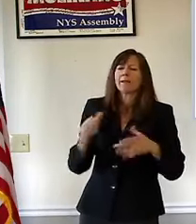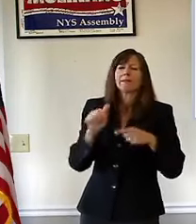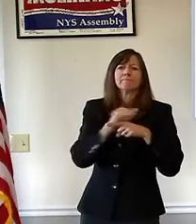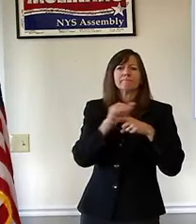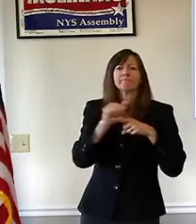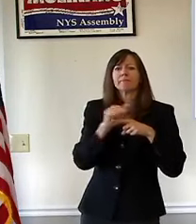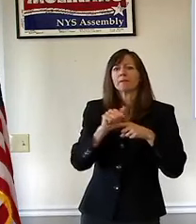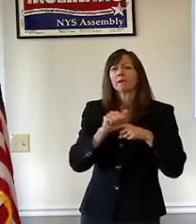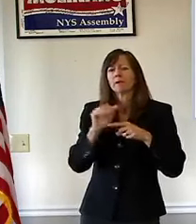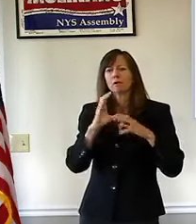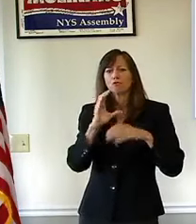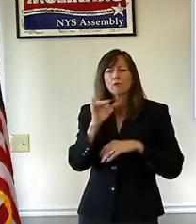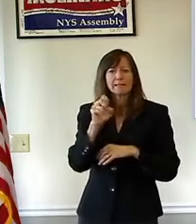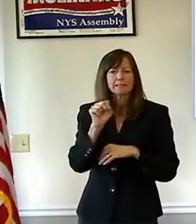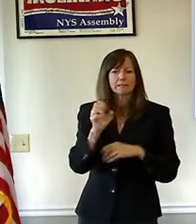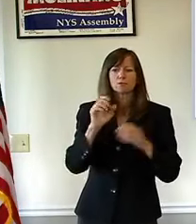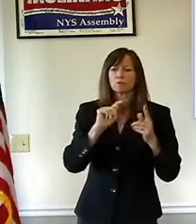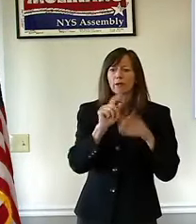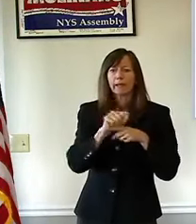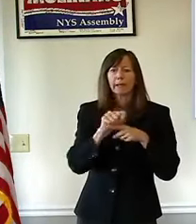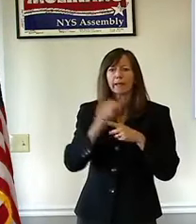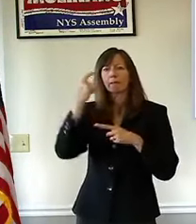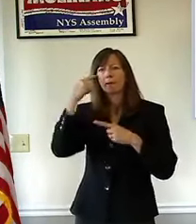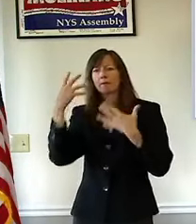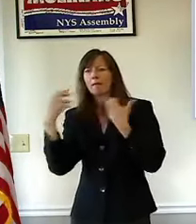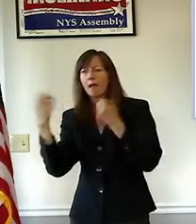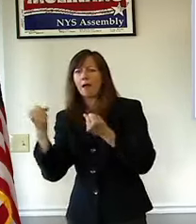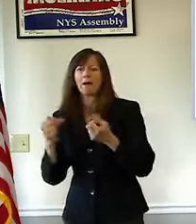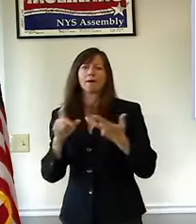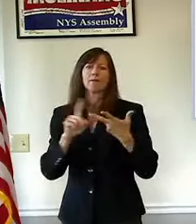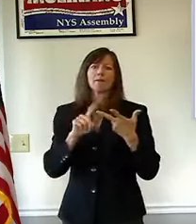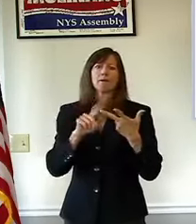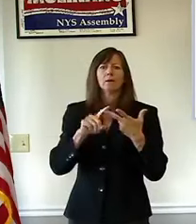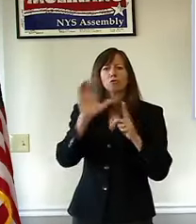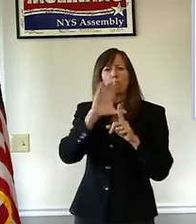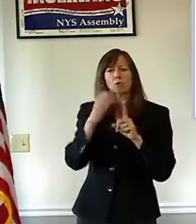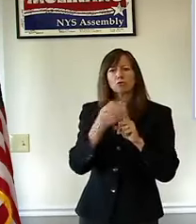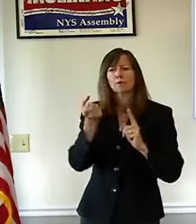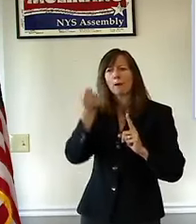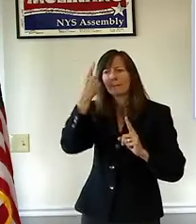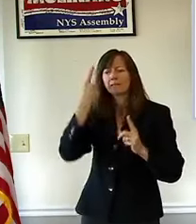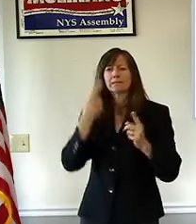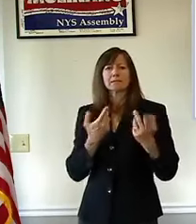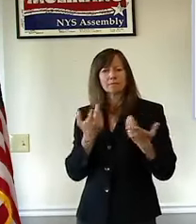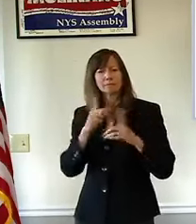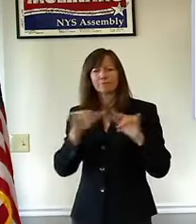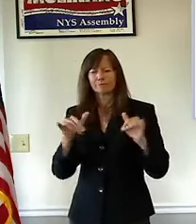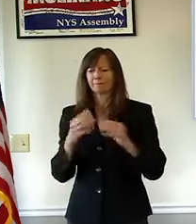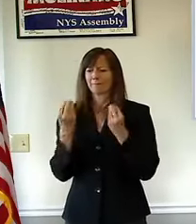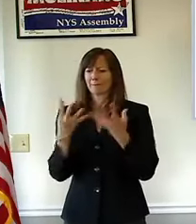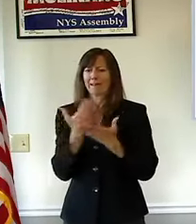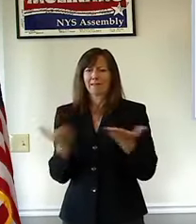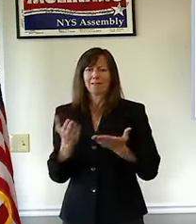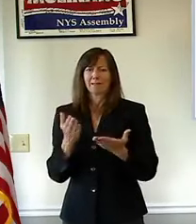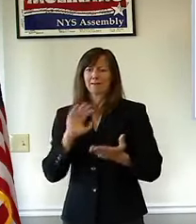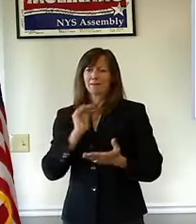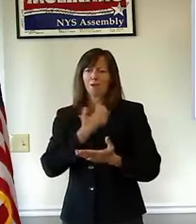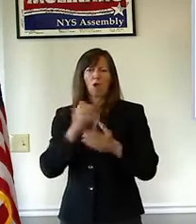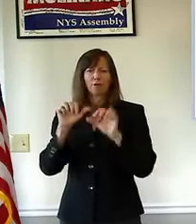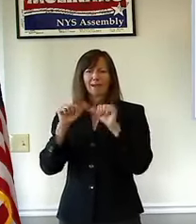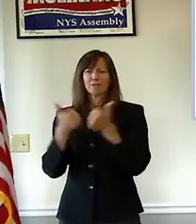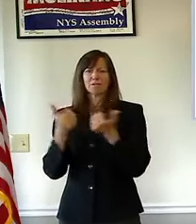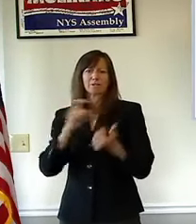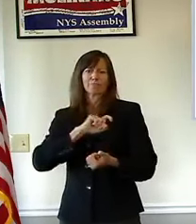first aid, cultural competency. These are things that this county and its police agencies initiated several years ago because